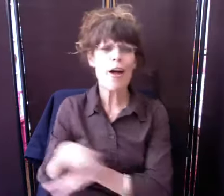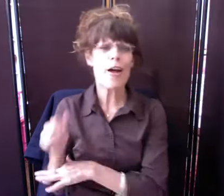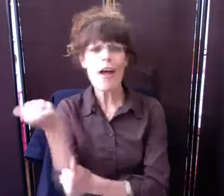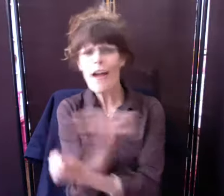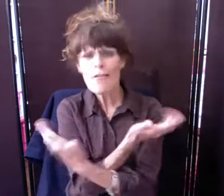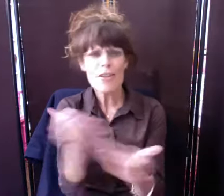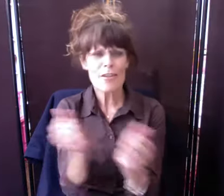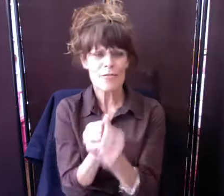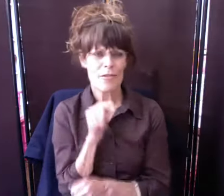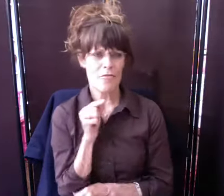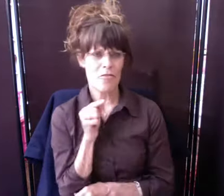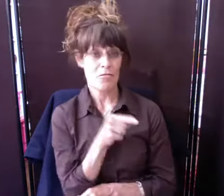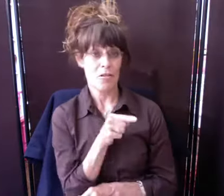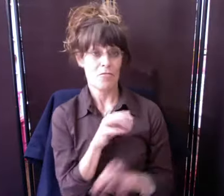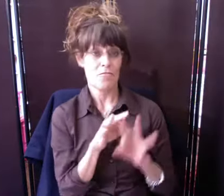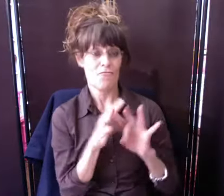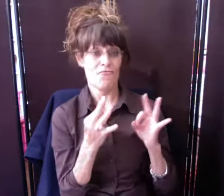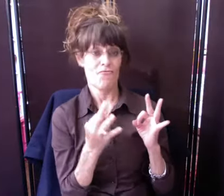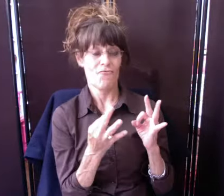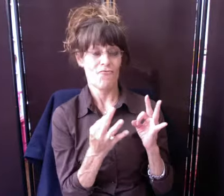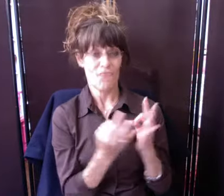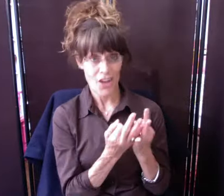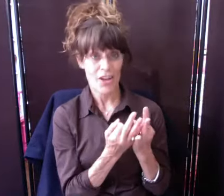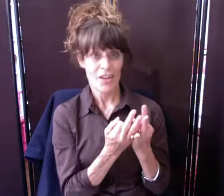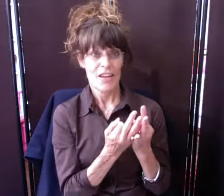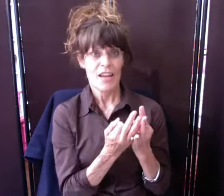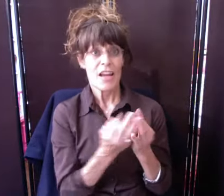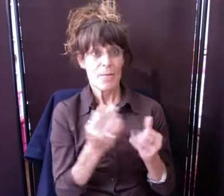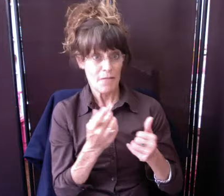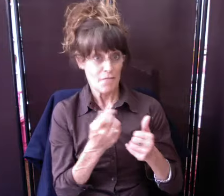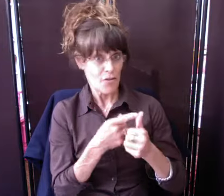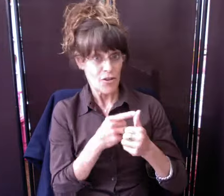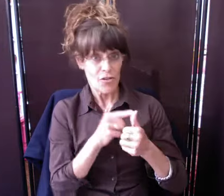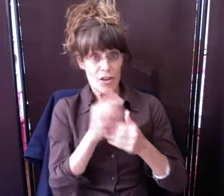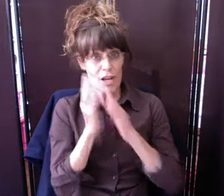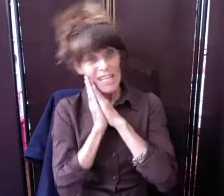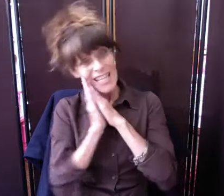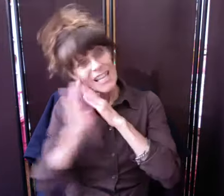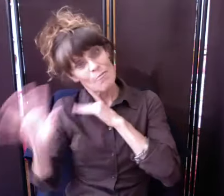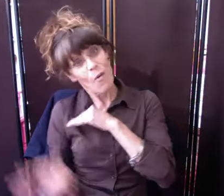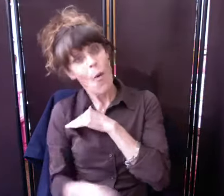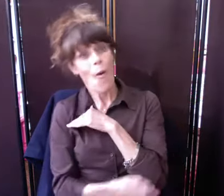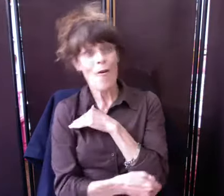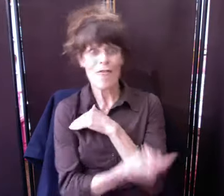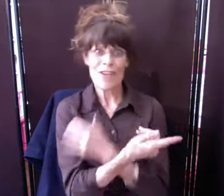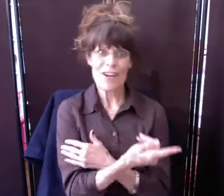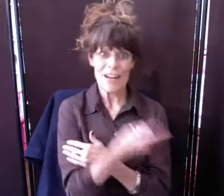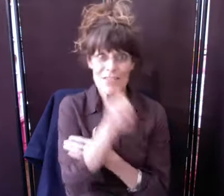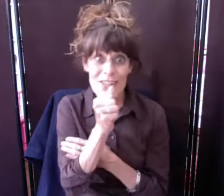And it was the first time I got to sleep over. I had sleepovers at their house. And the secret is in this house, the